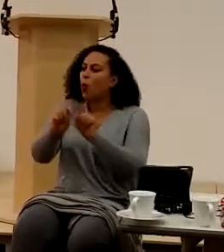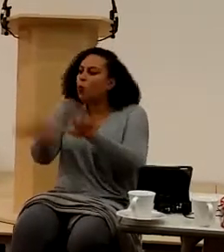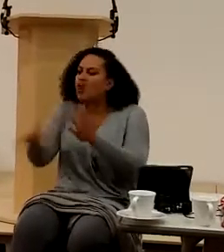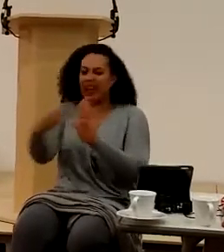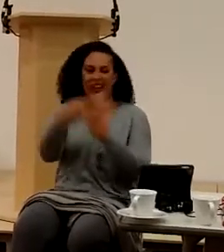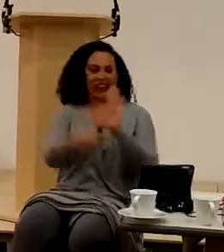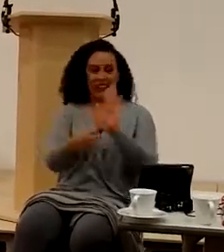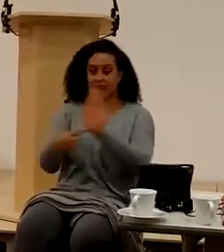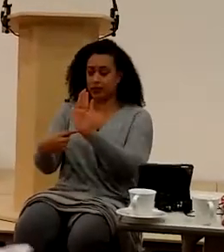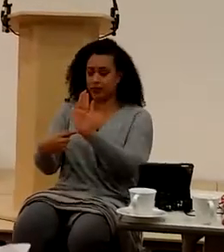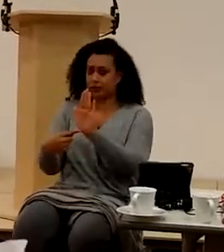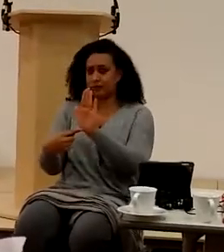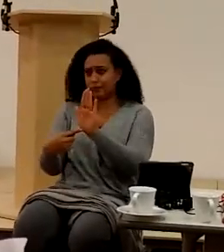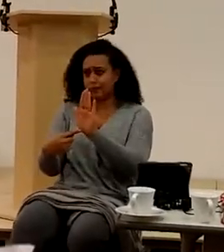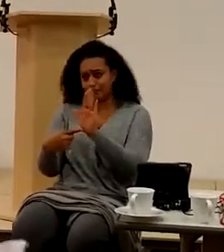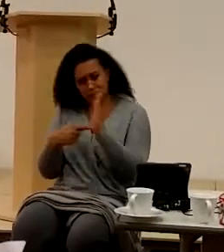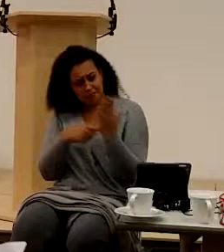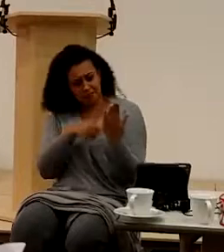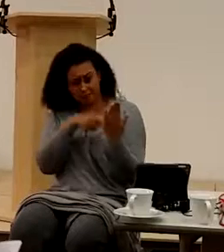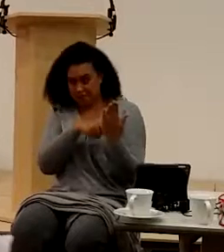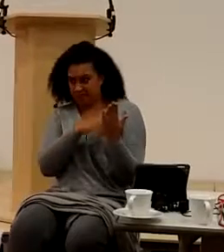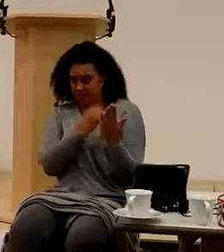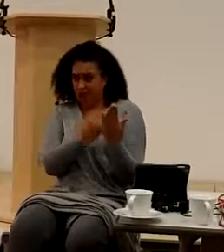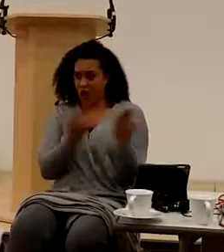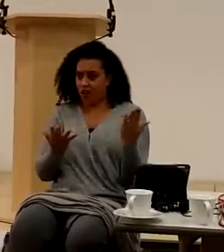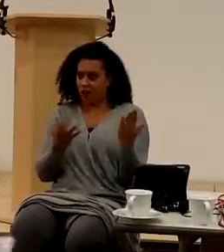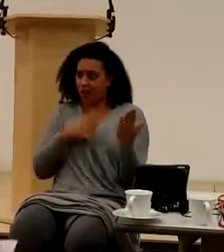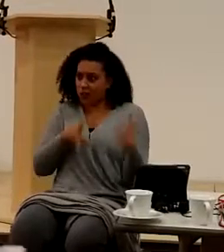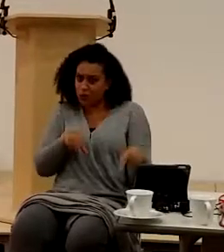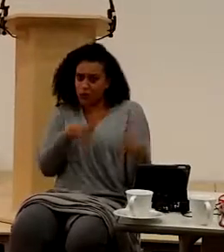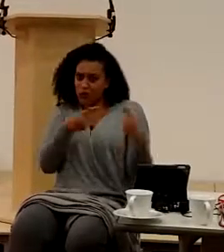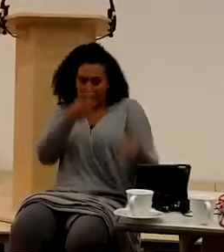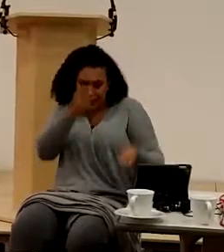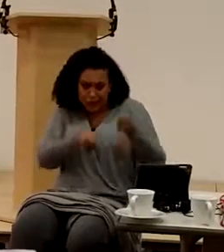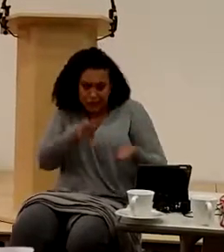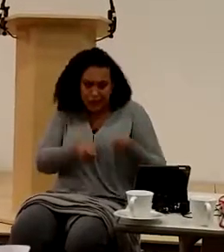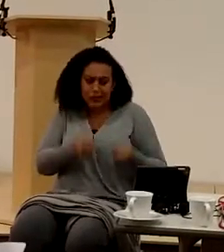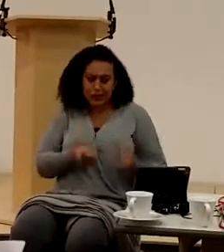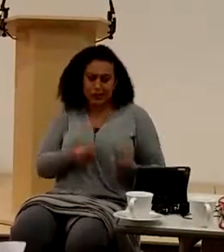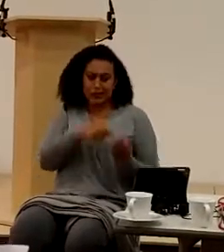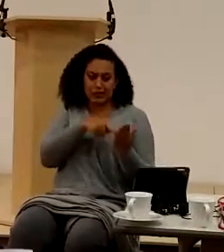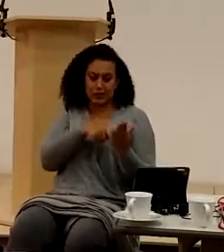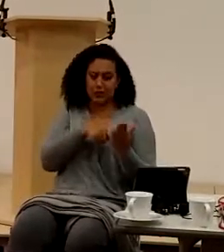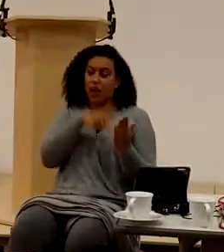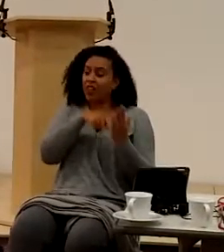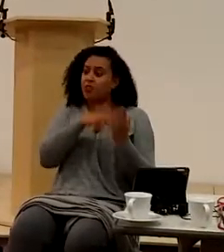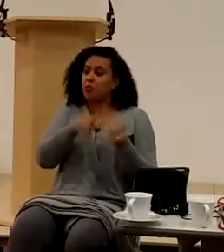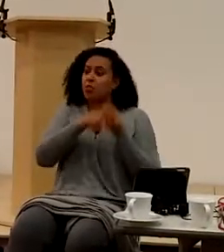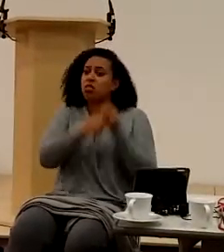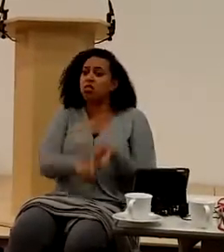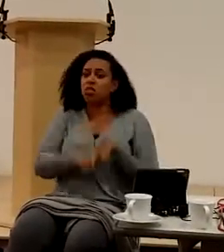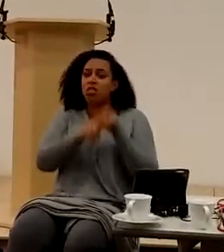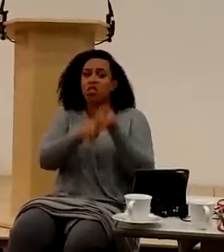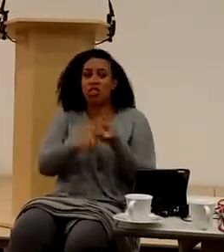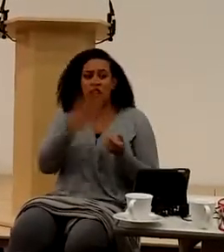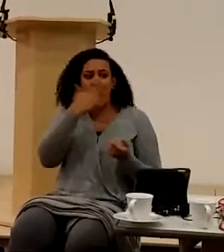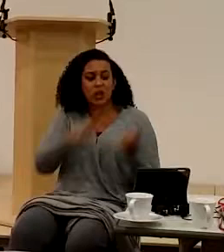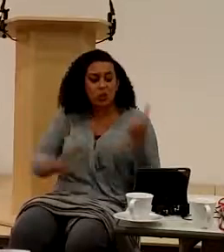1991, questioned whether the social model as it was in